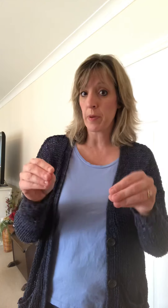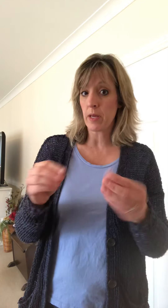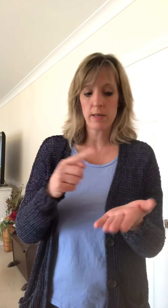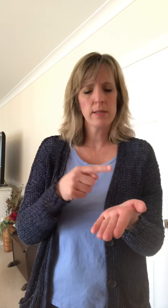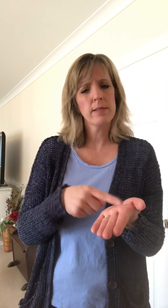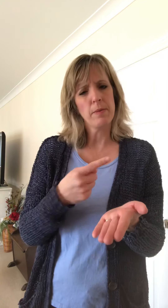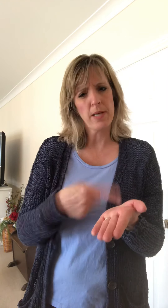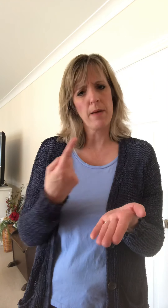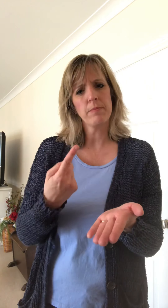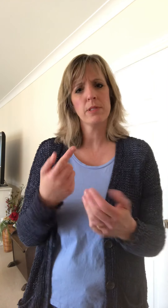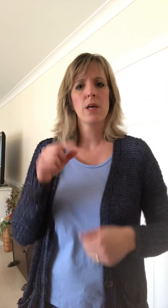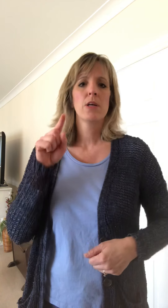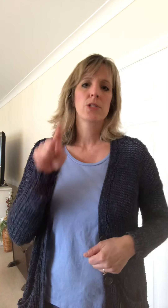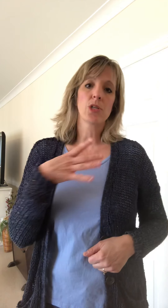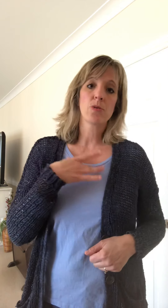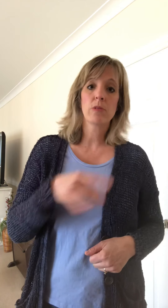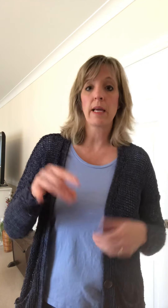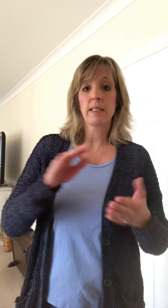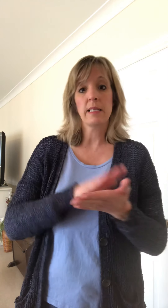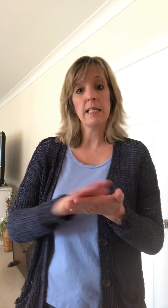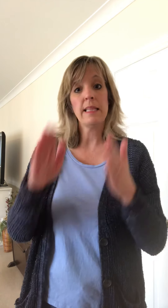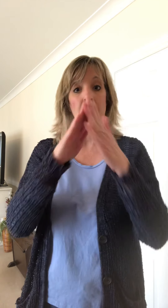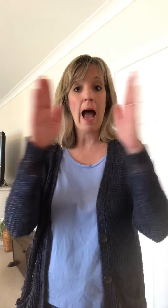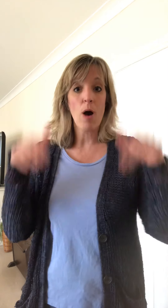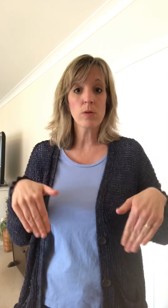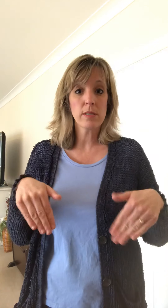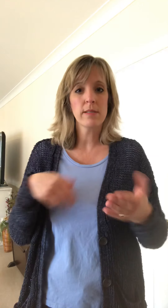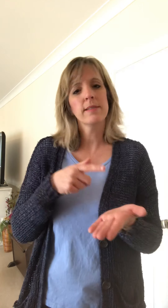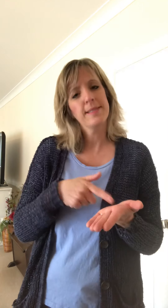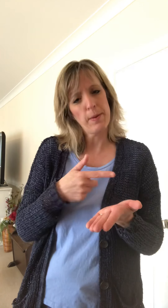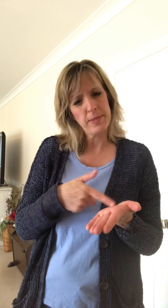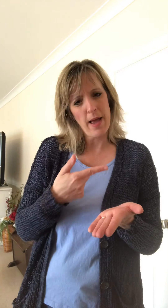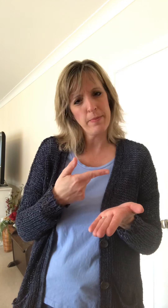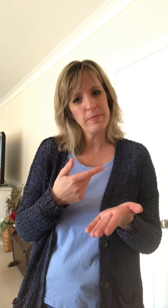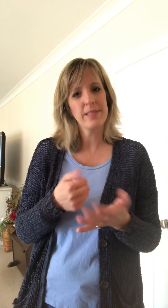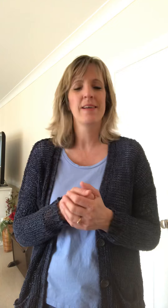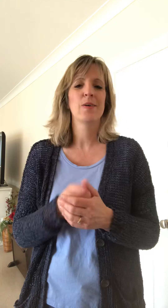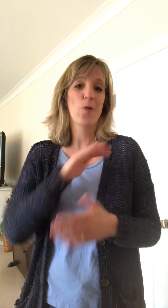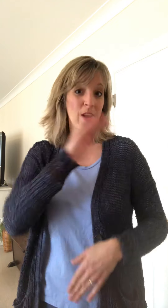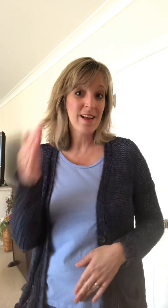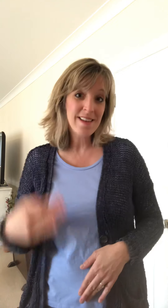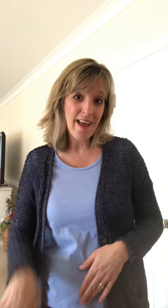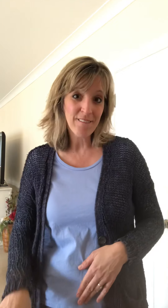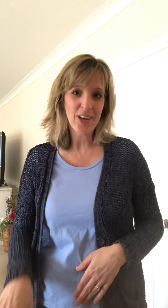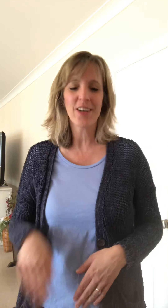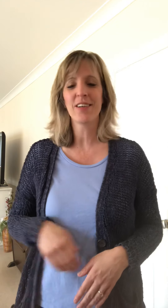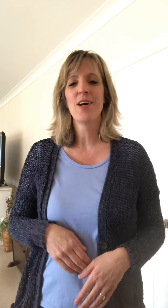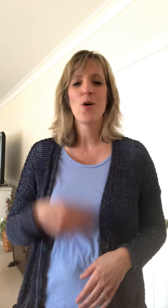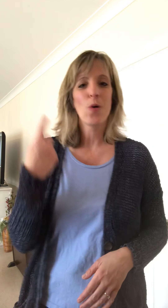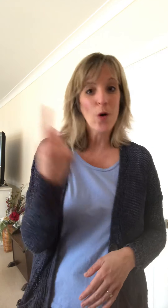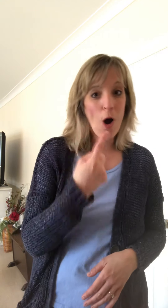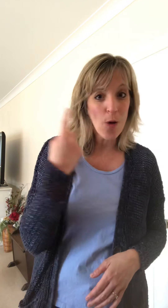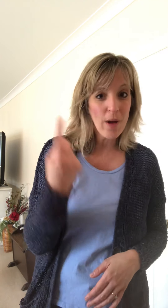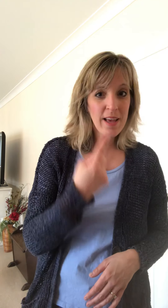shopping? Sometimes. Do you like to clean the house? Sometimes. Or never, or